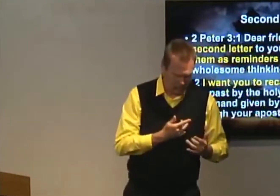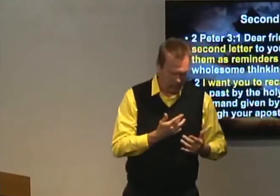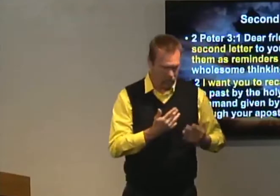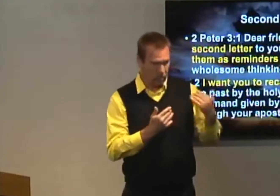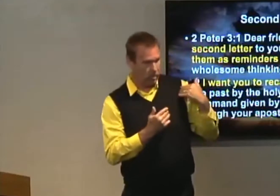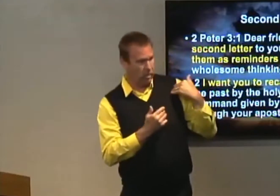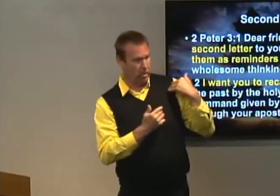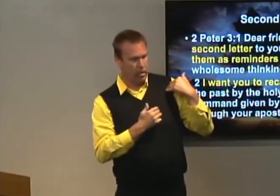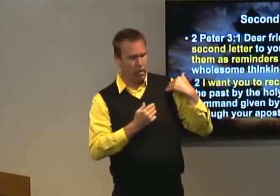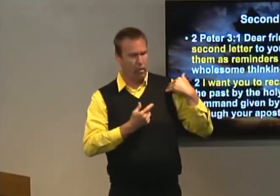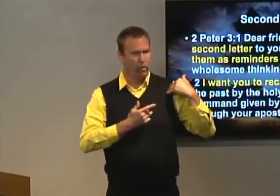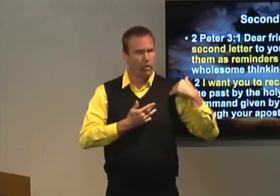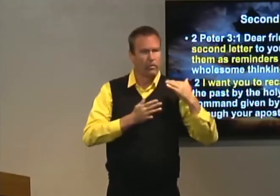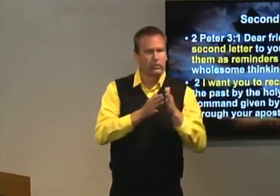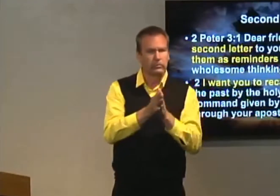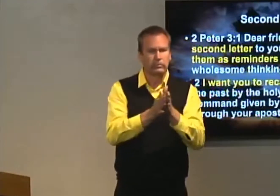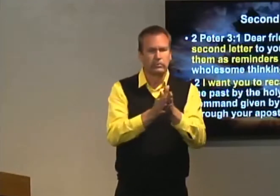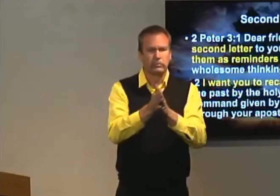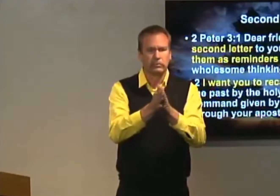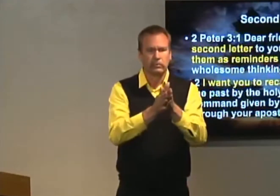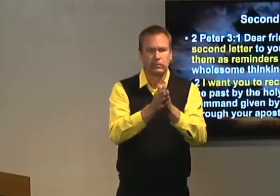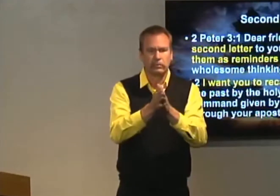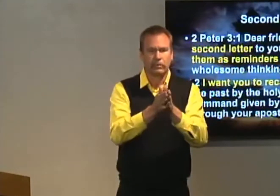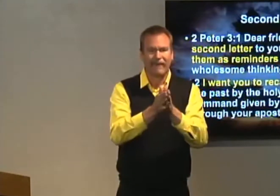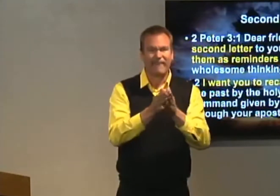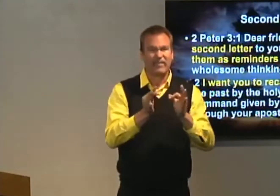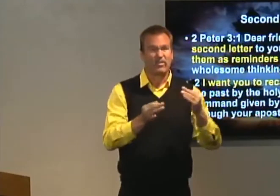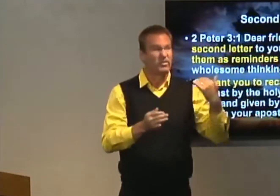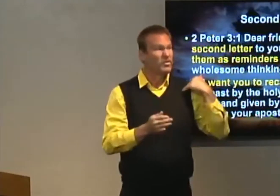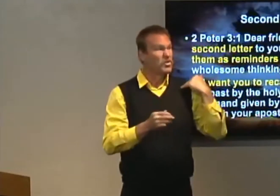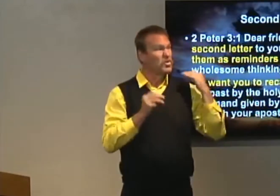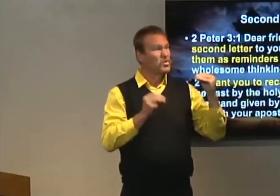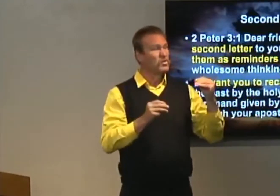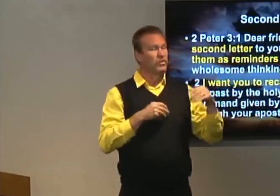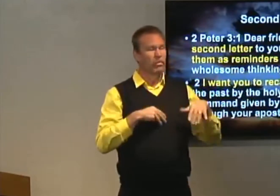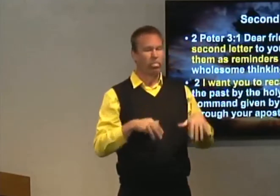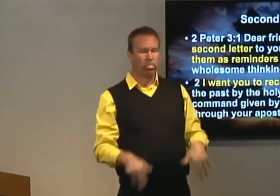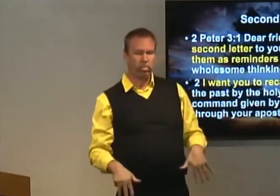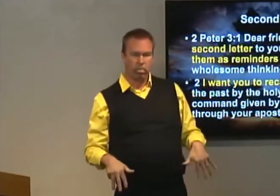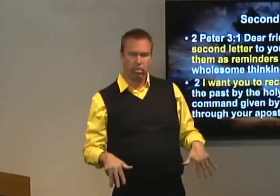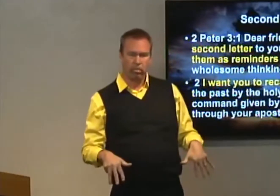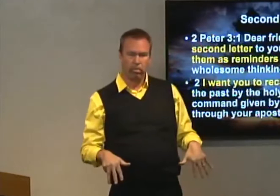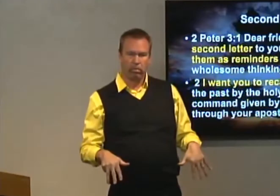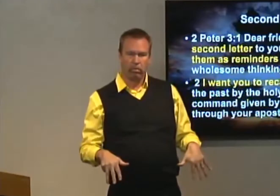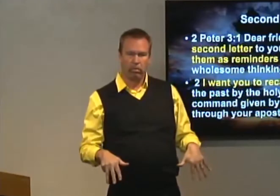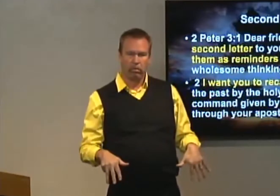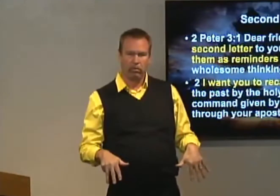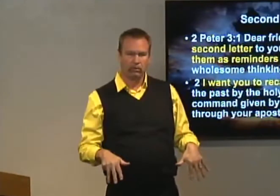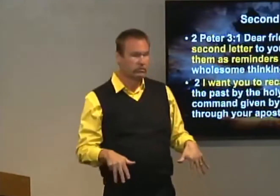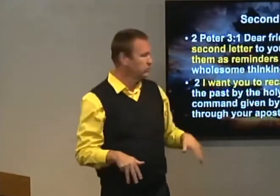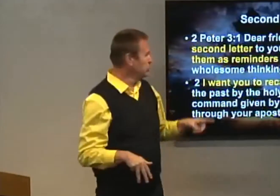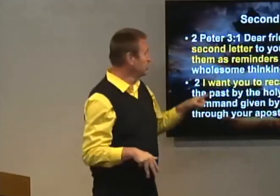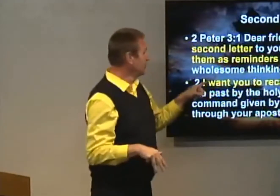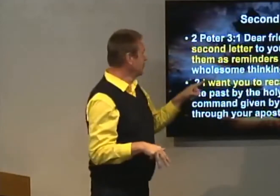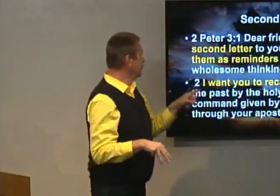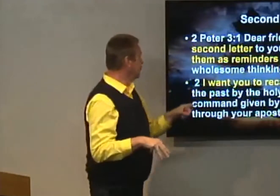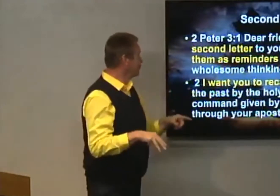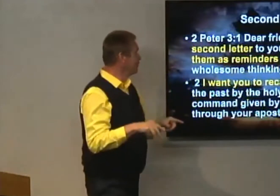You know, it's like the reminder should be that we become more eager, that we become more motivated. You know, we won't remain in